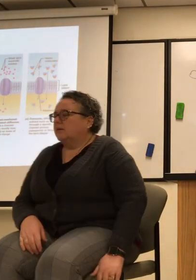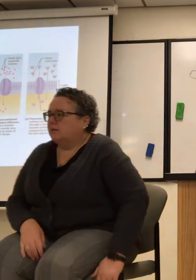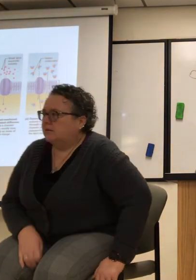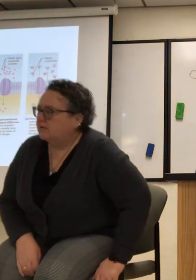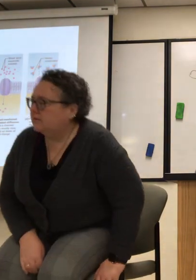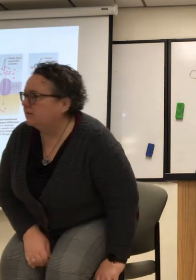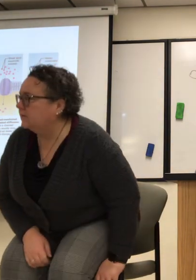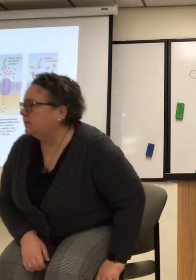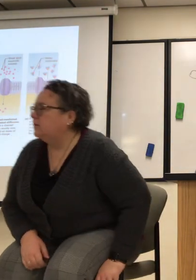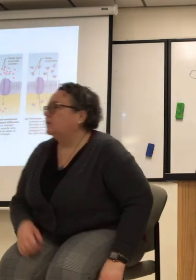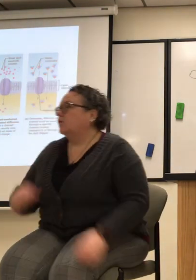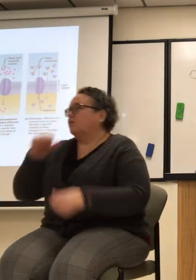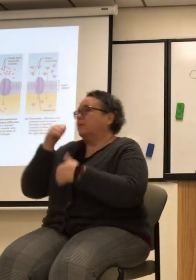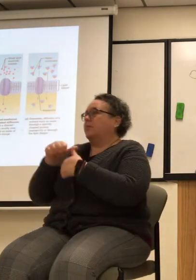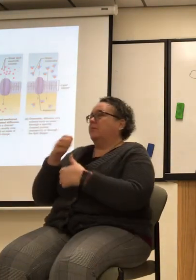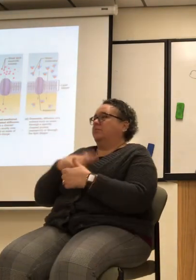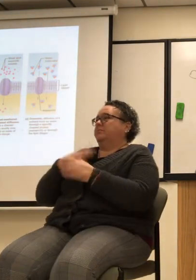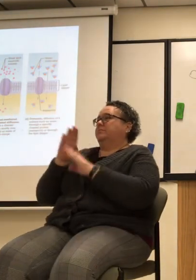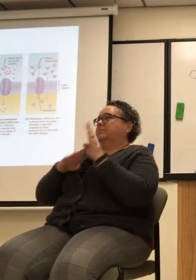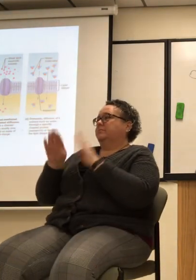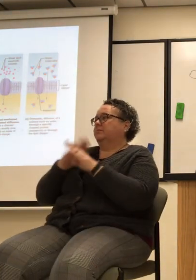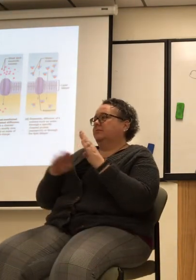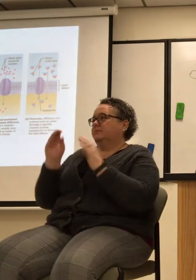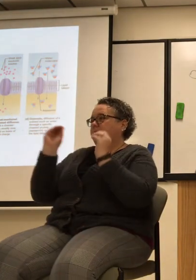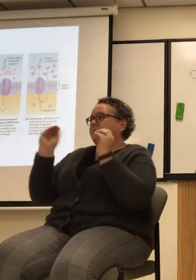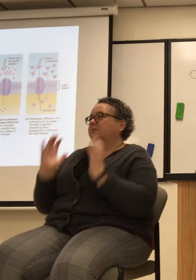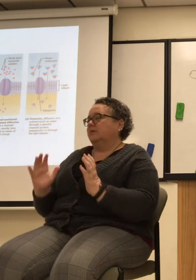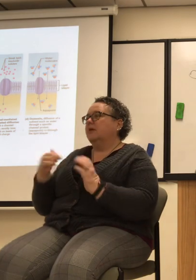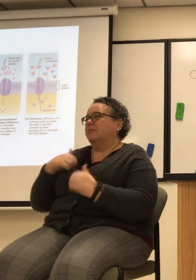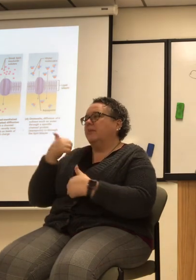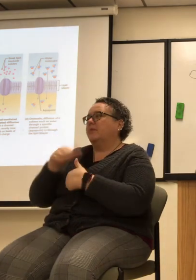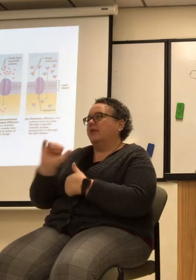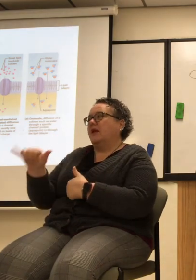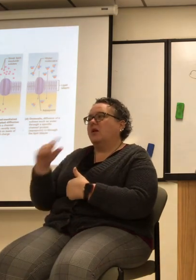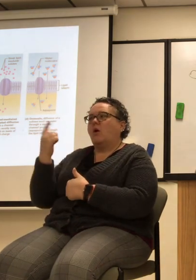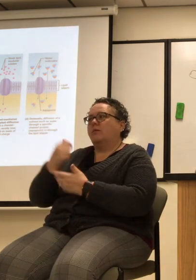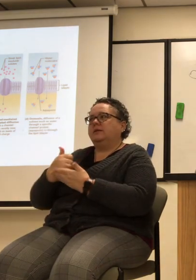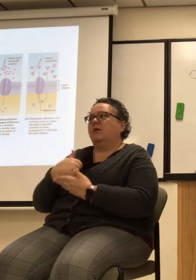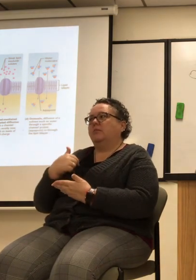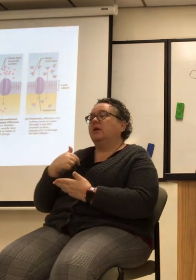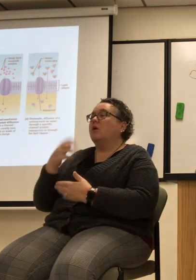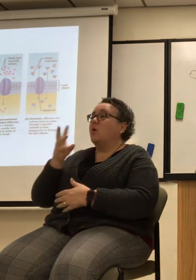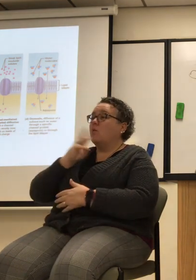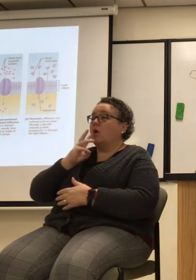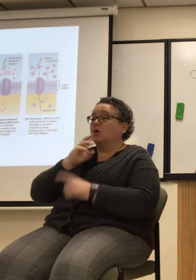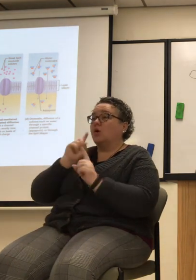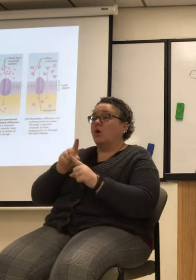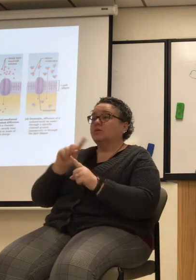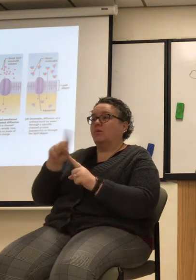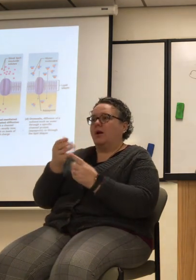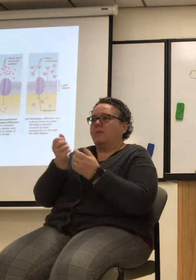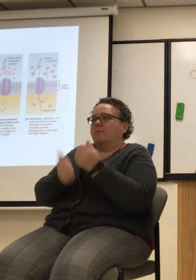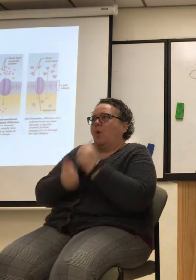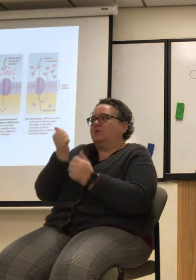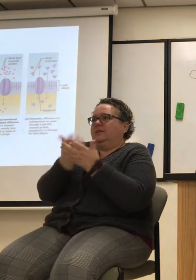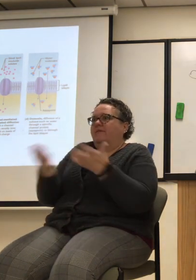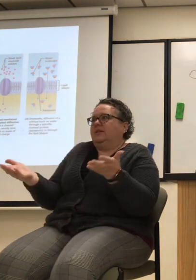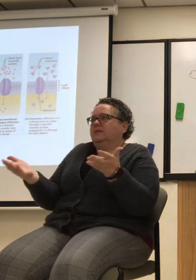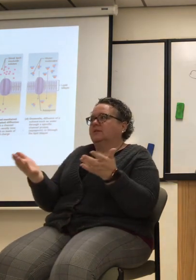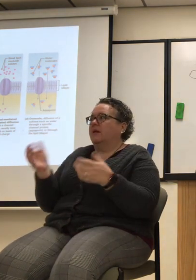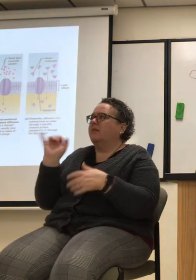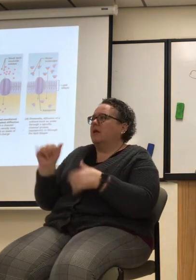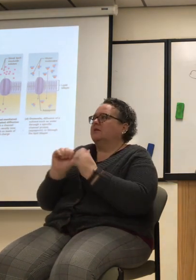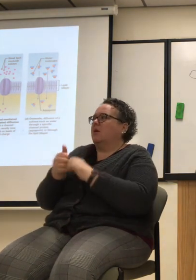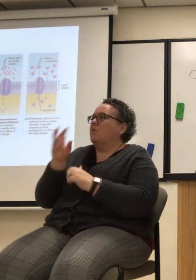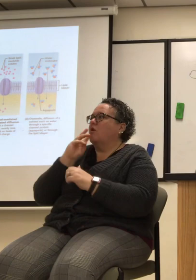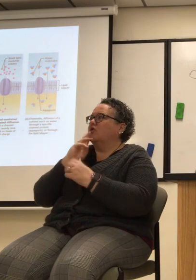Remember my biology professor, that's what he said, and I always remembered it, and it always helped me. Water goes to where the most stuff is. That's how water diffuses,